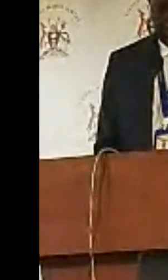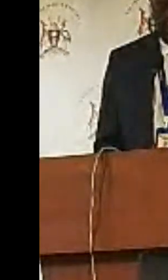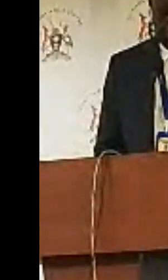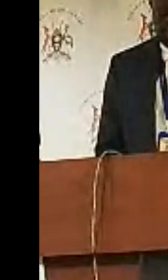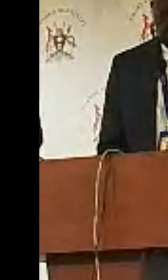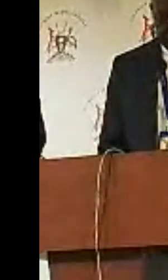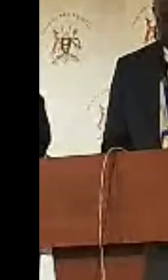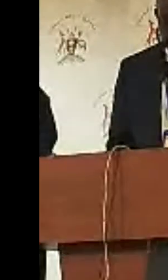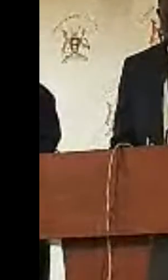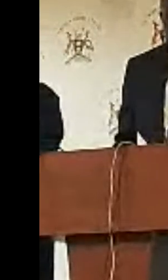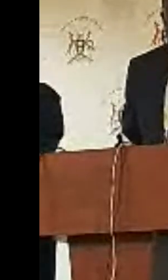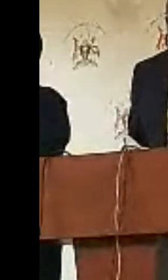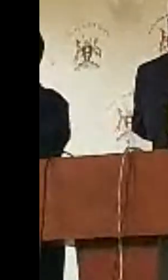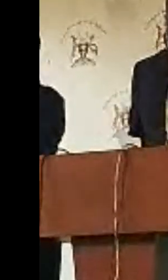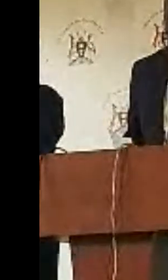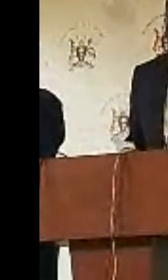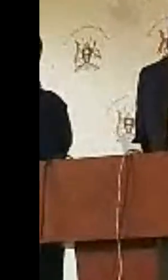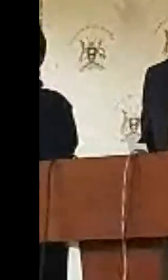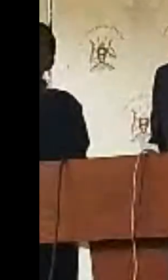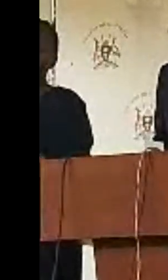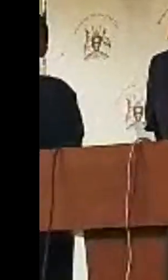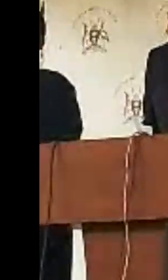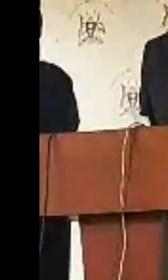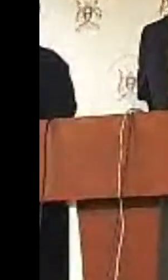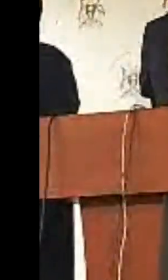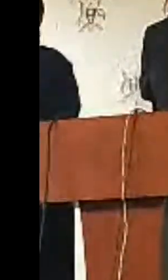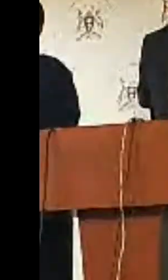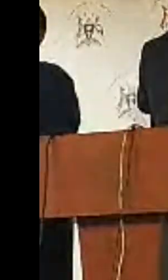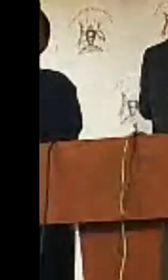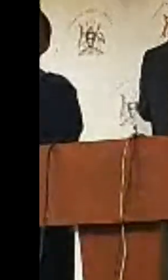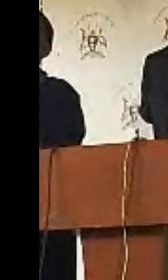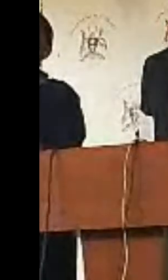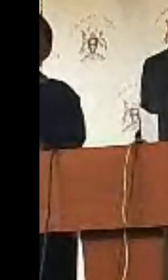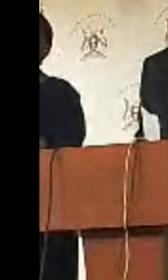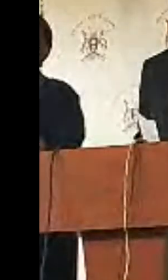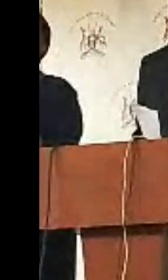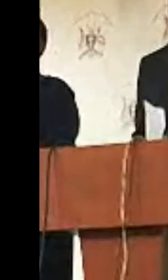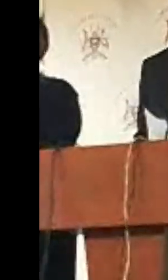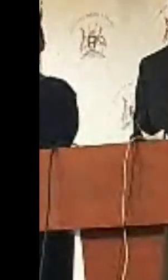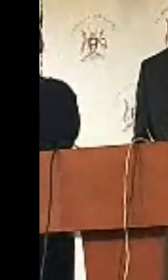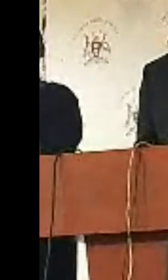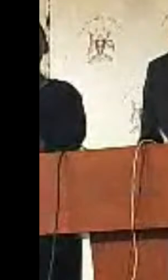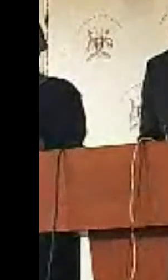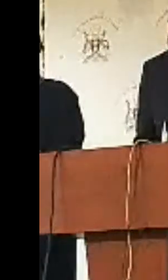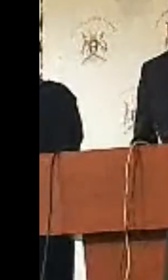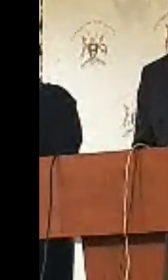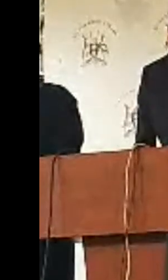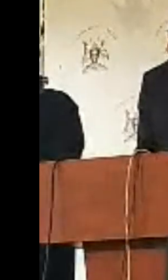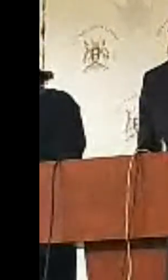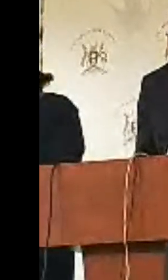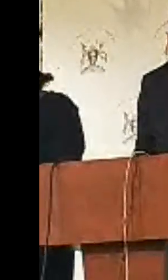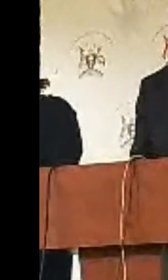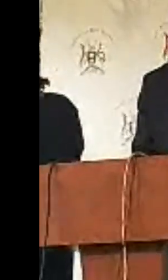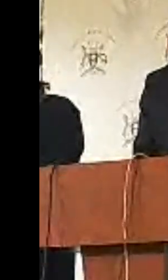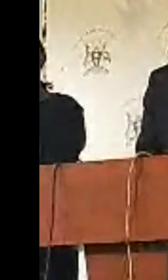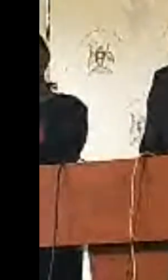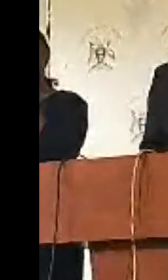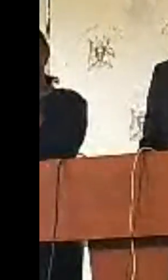UCE examination papers. We expect only candidates who have